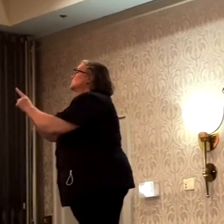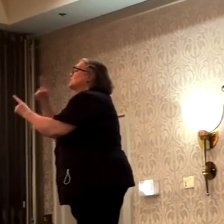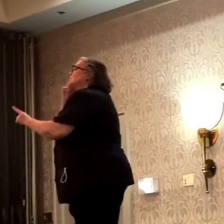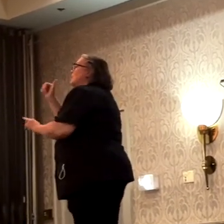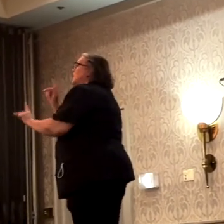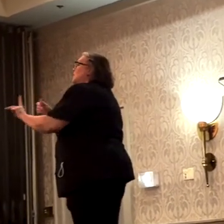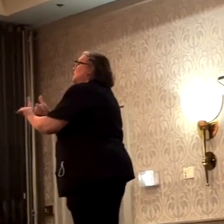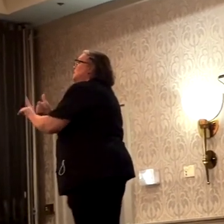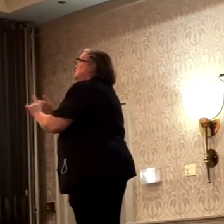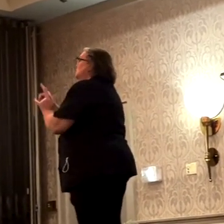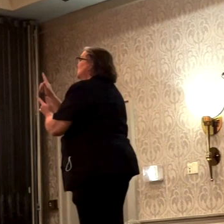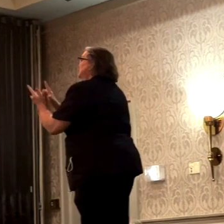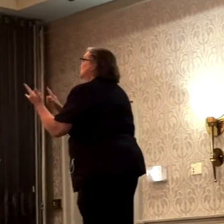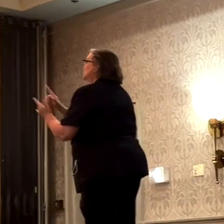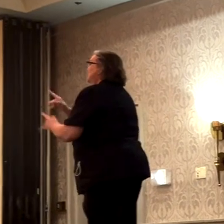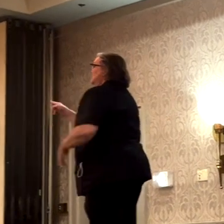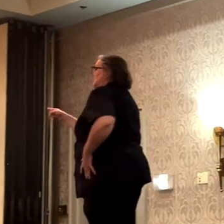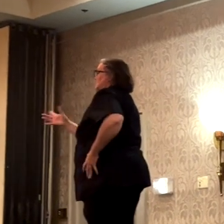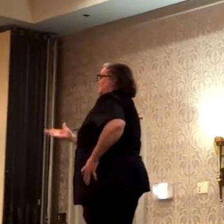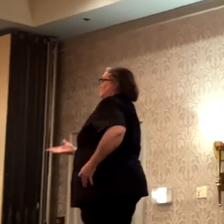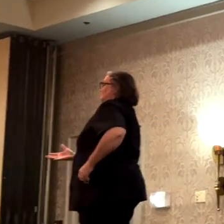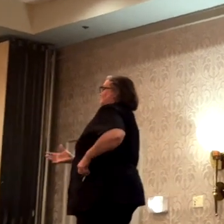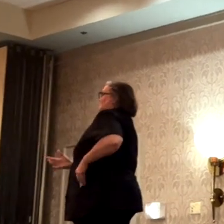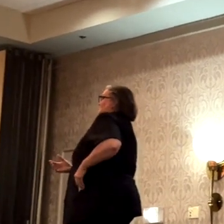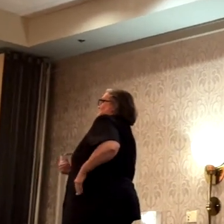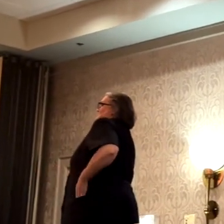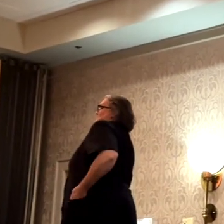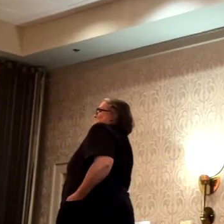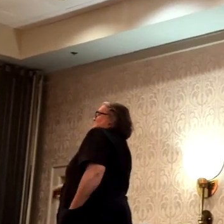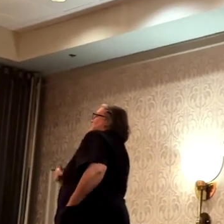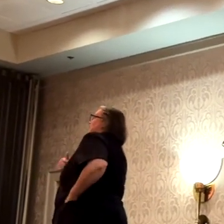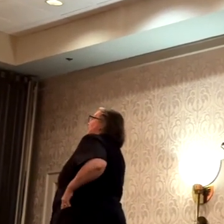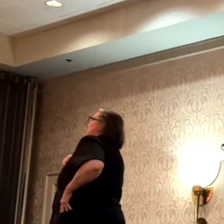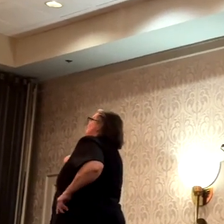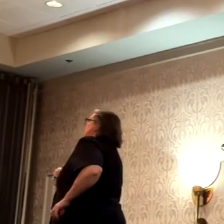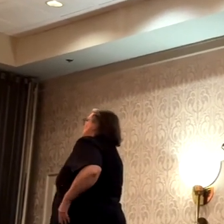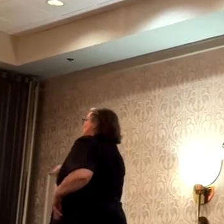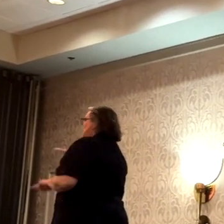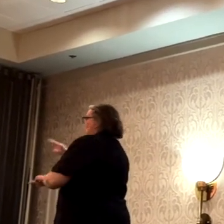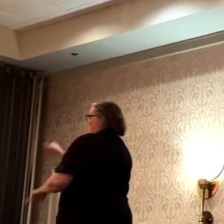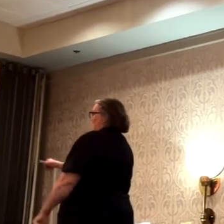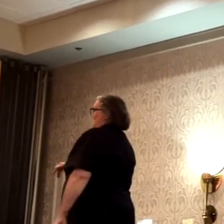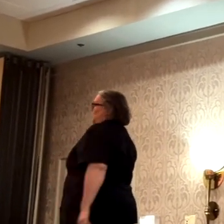with whom you are intimate. How I wish I was there.